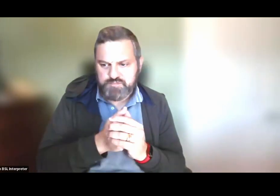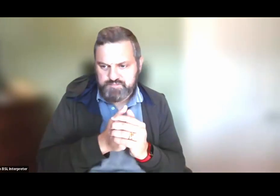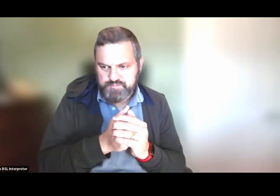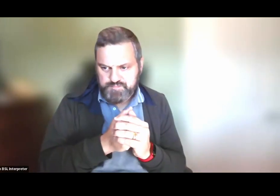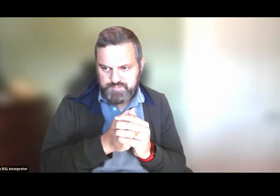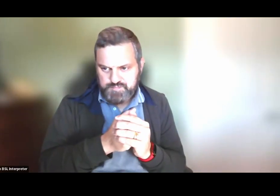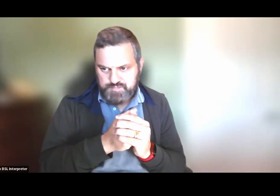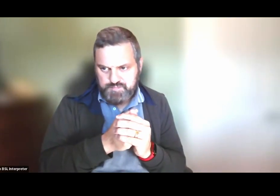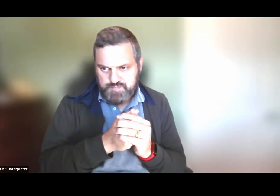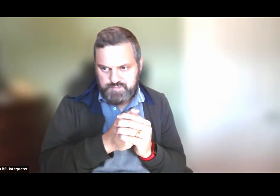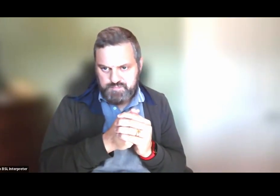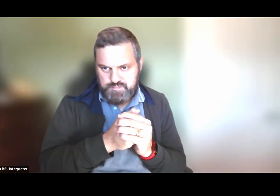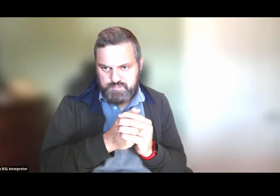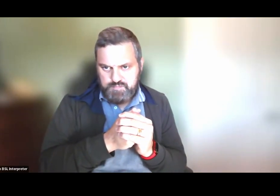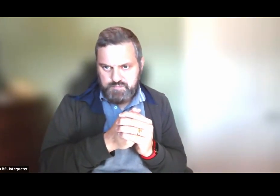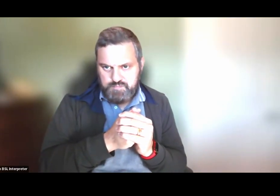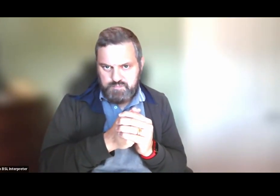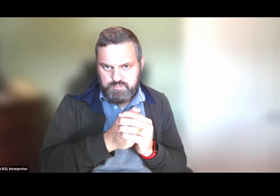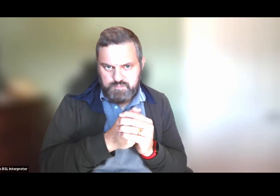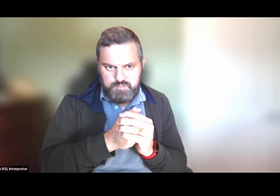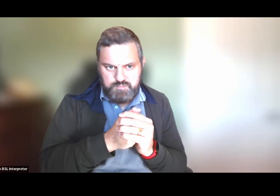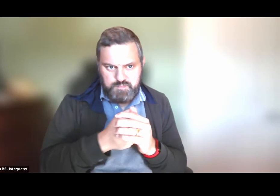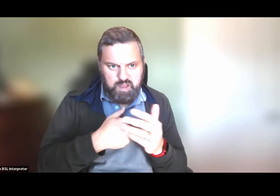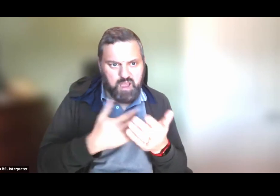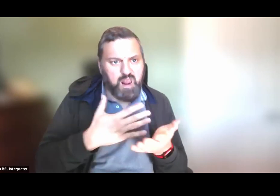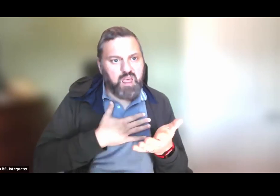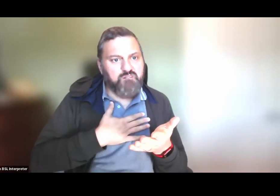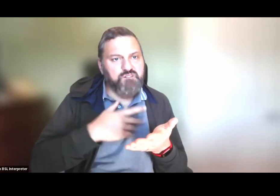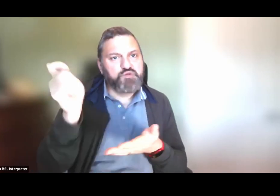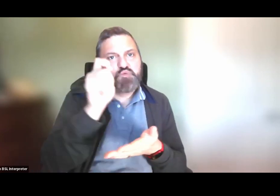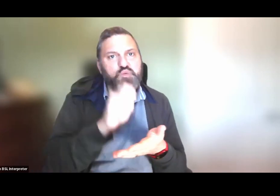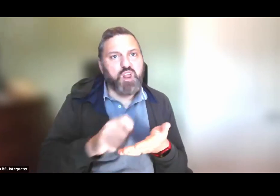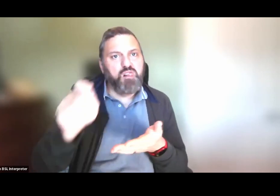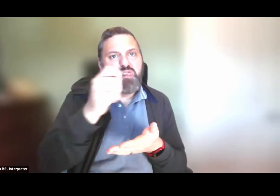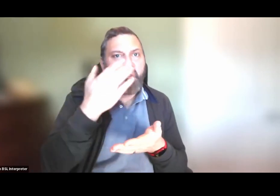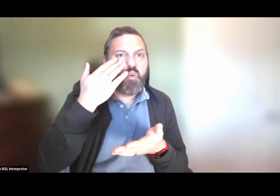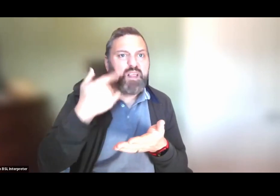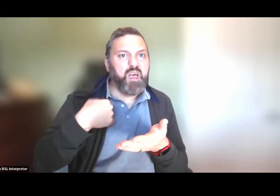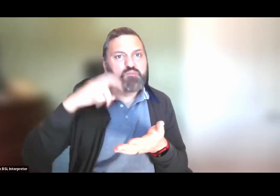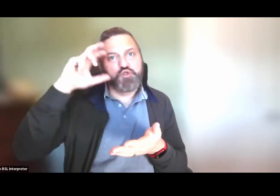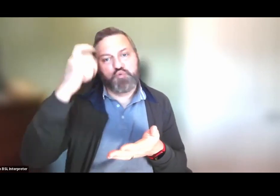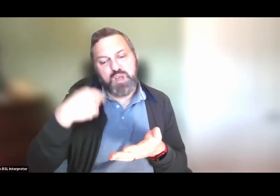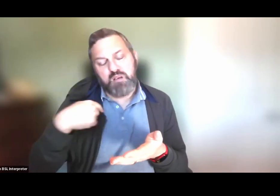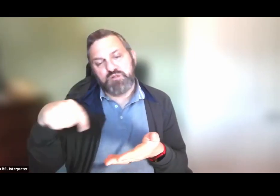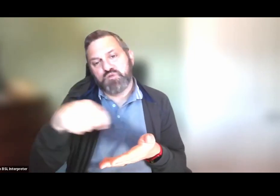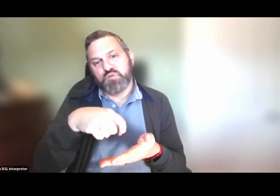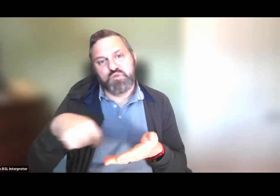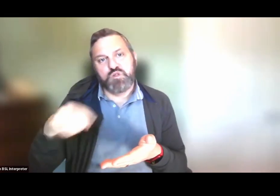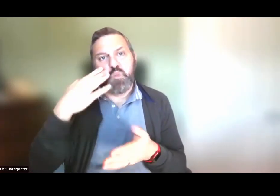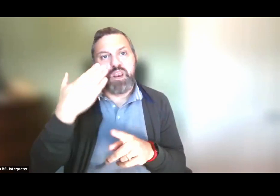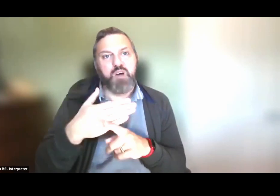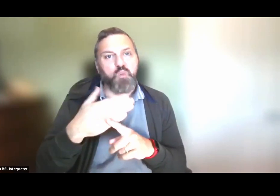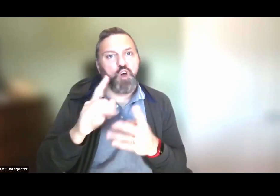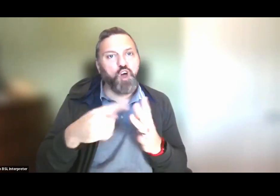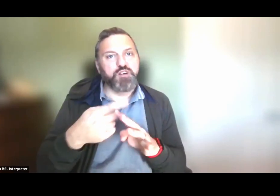heart, because I've always loved doodling. When I was a student, I would doodle. When I worked at Oxfam, I